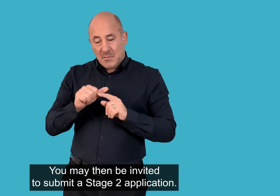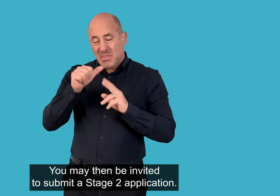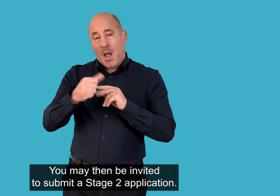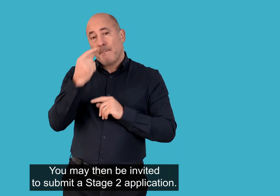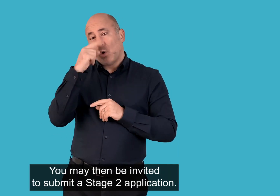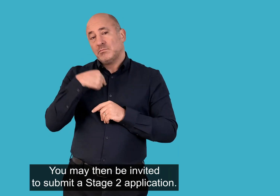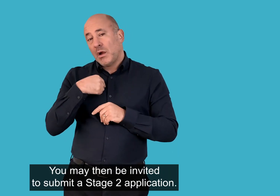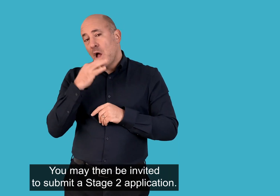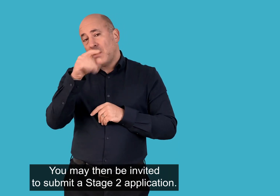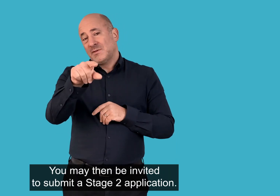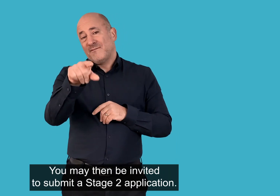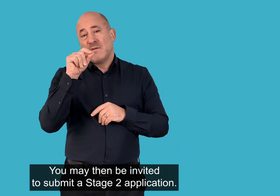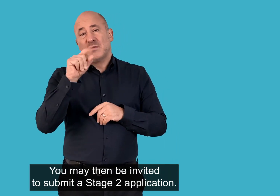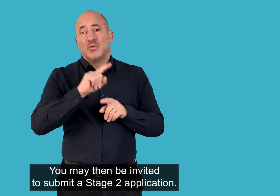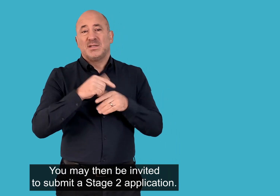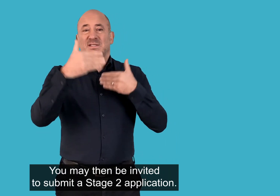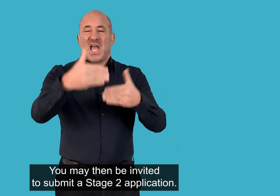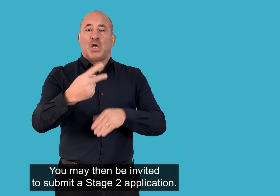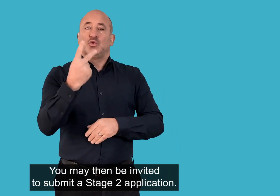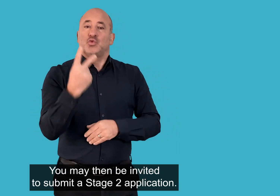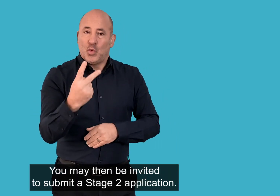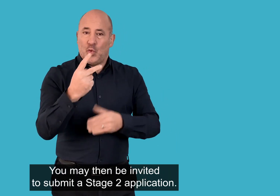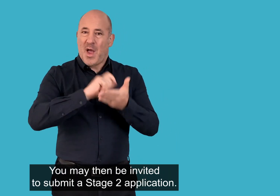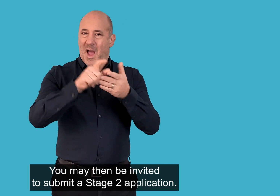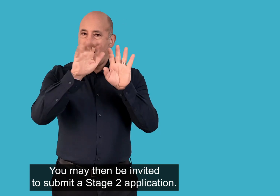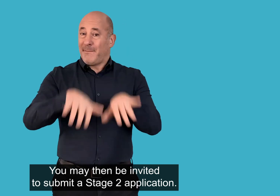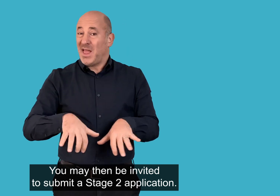You may then be invited to submit a Stage 2 application.